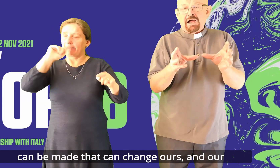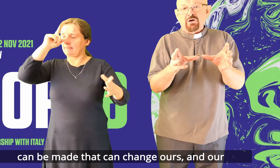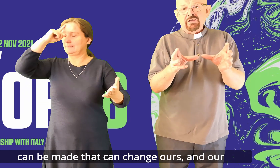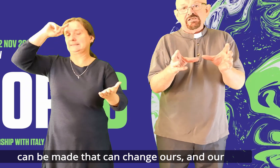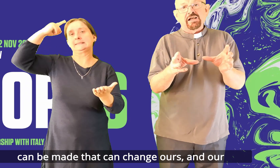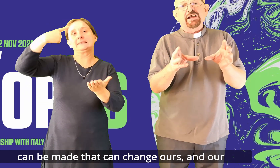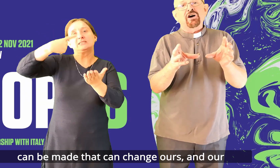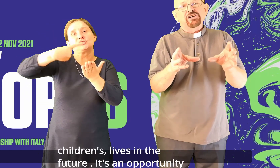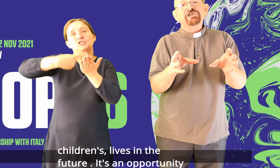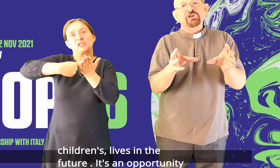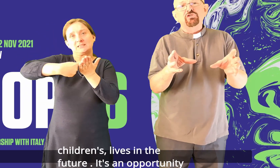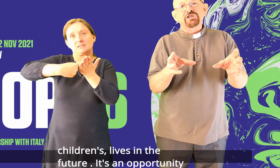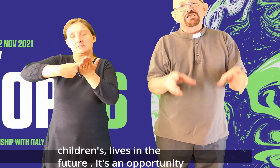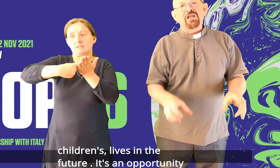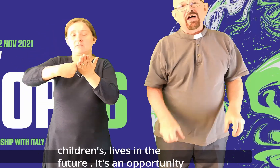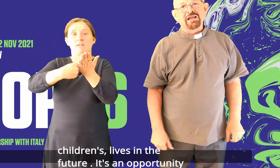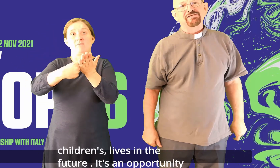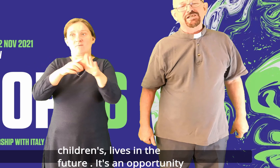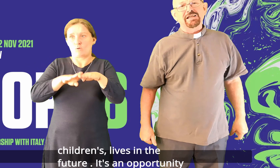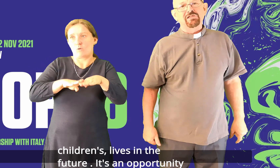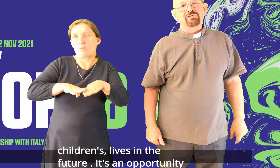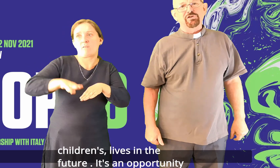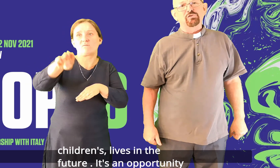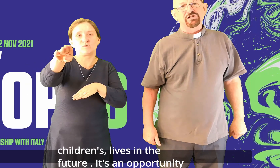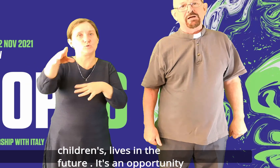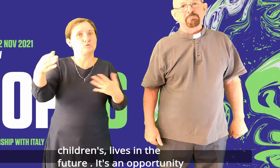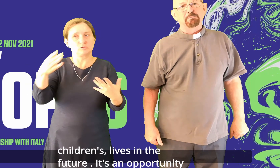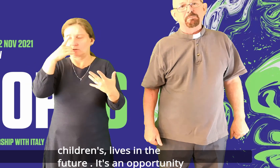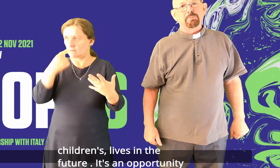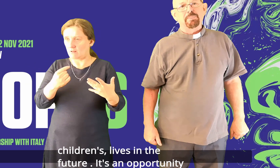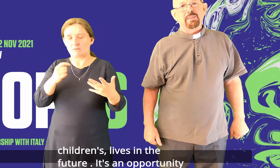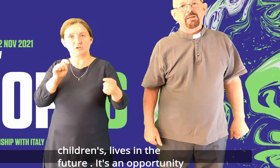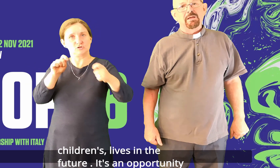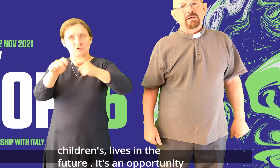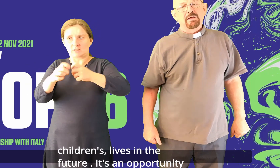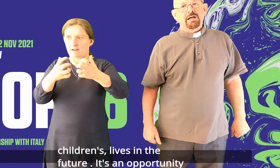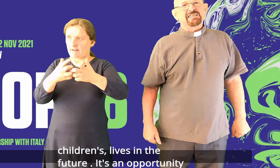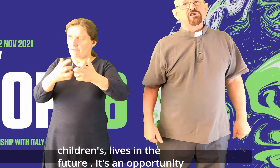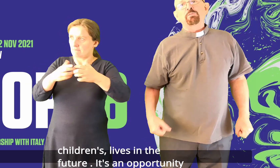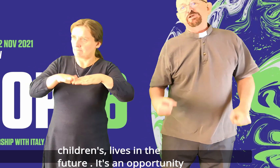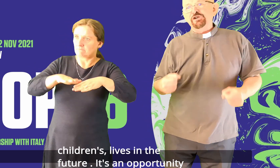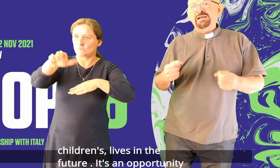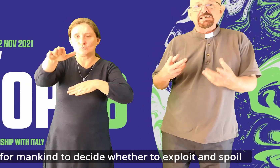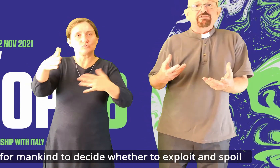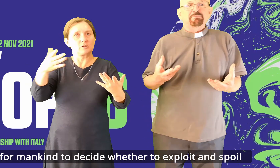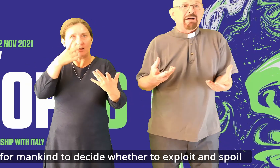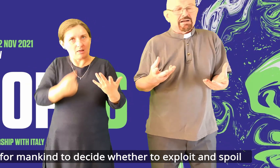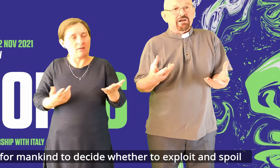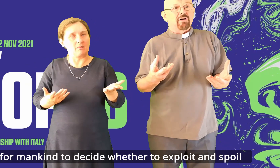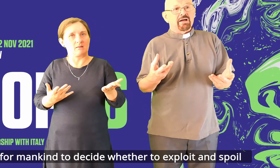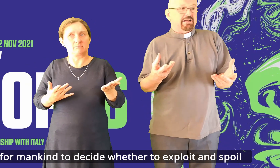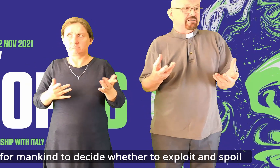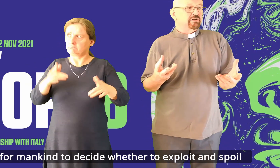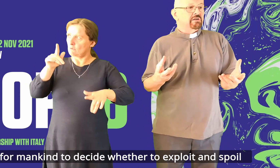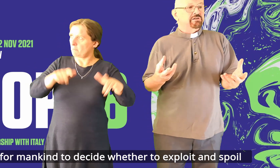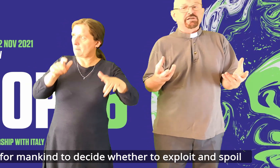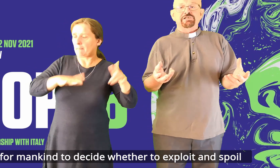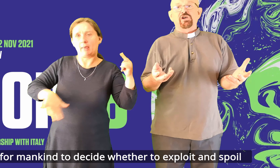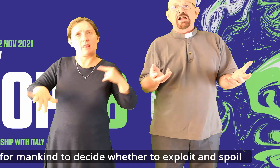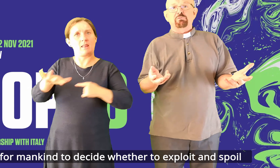ours and our children's lives in the future. It's an opportunity for mankind to decide whether